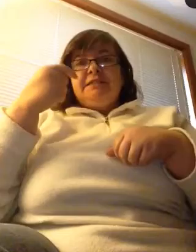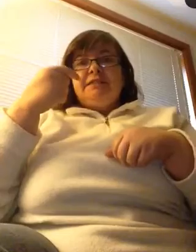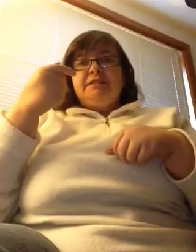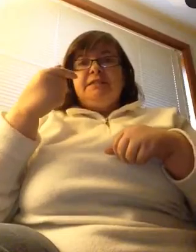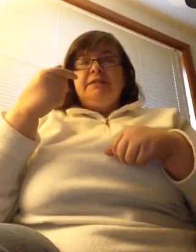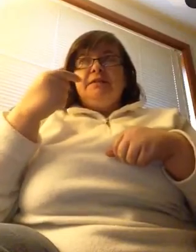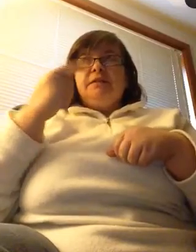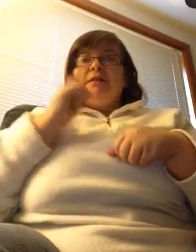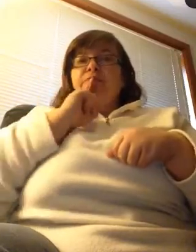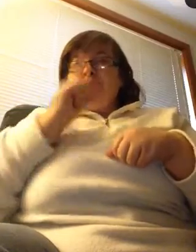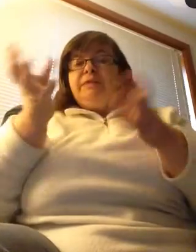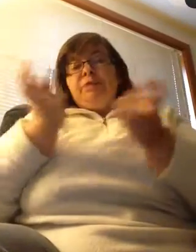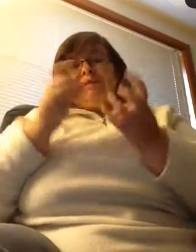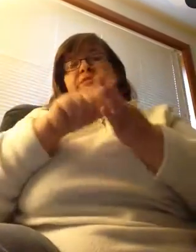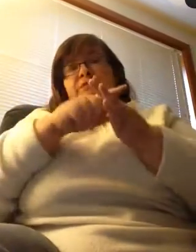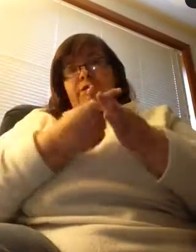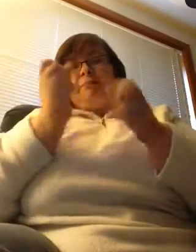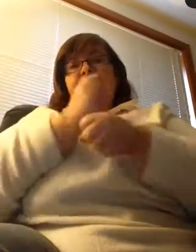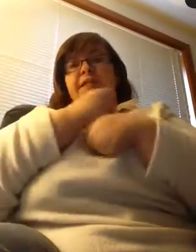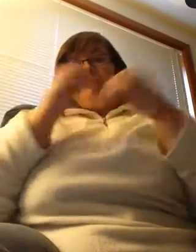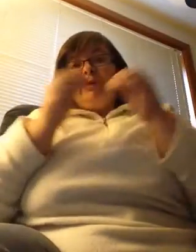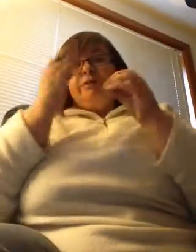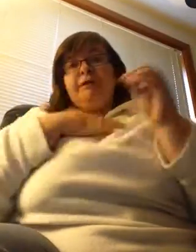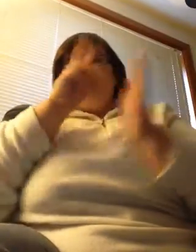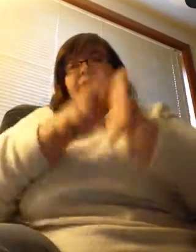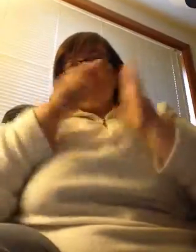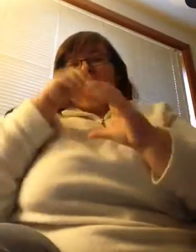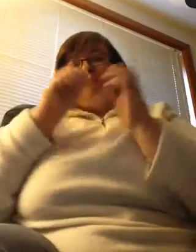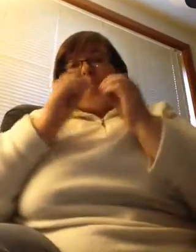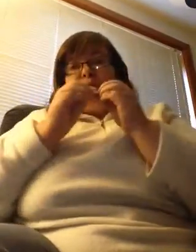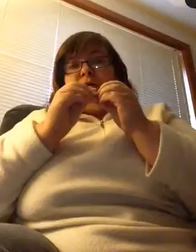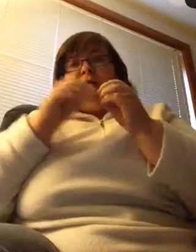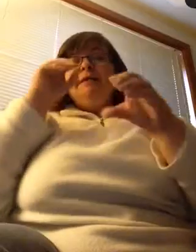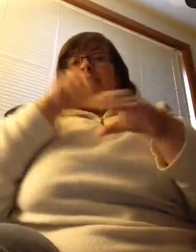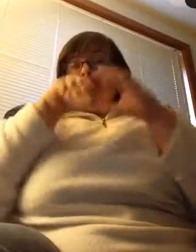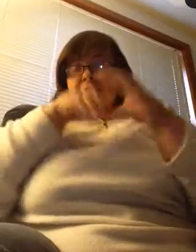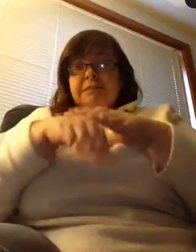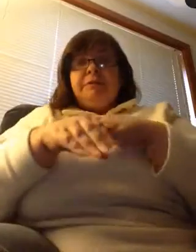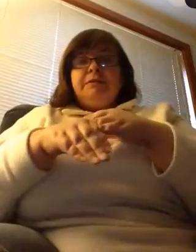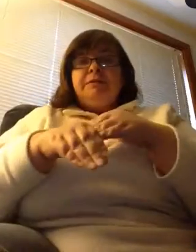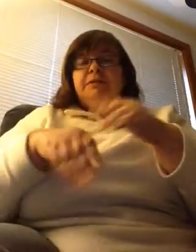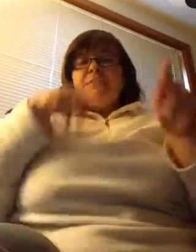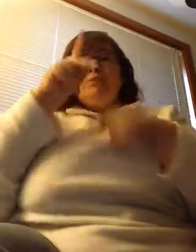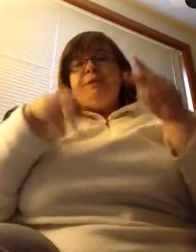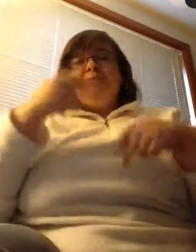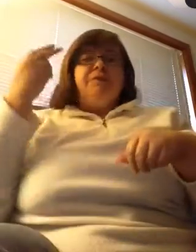because I really want to start making more of my videos more accessible to people who are